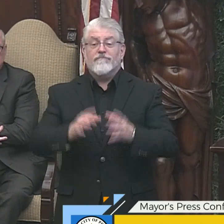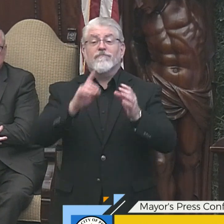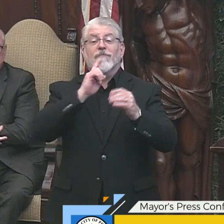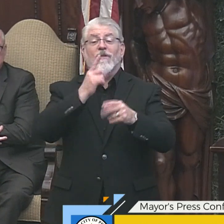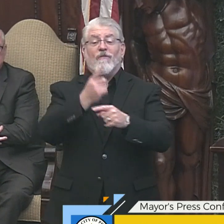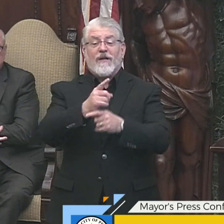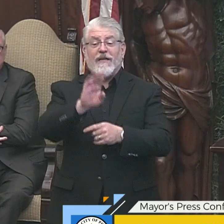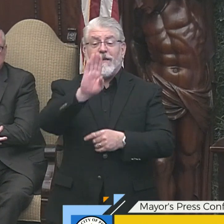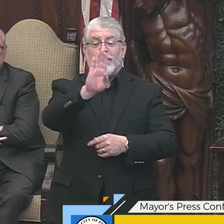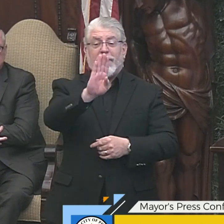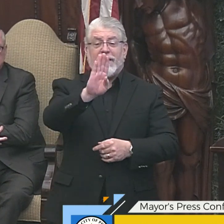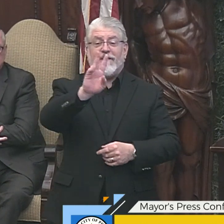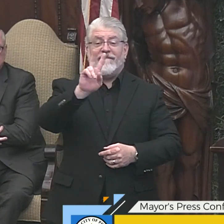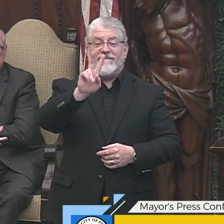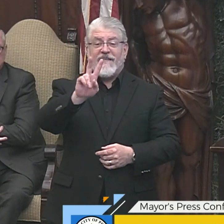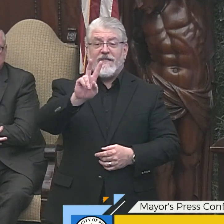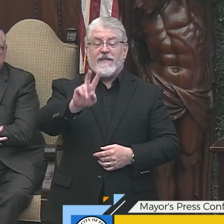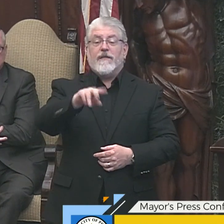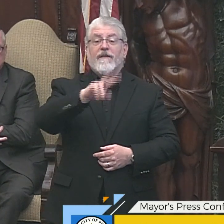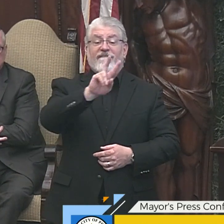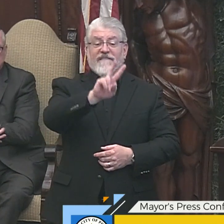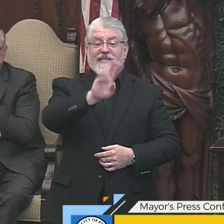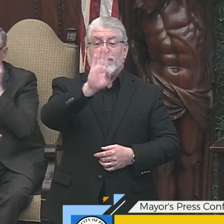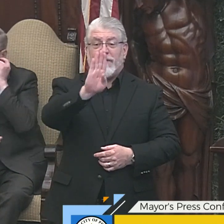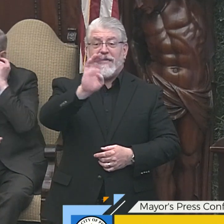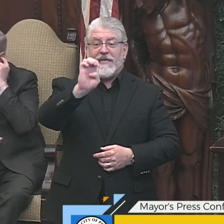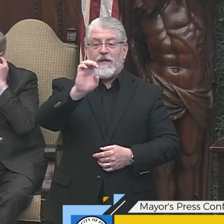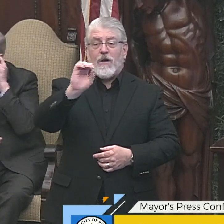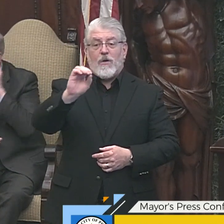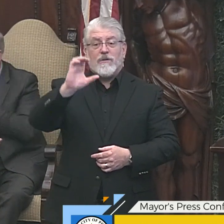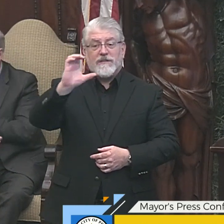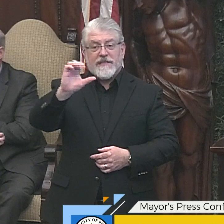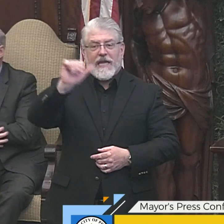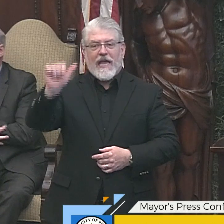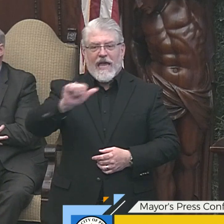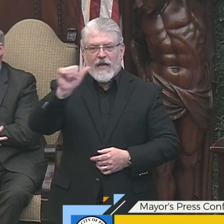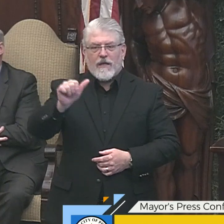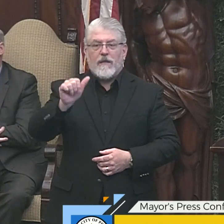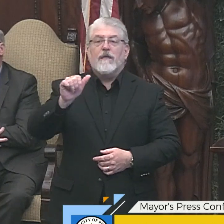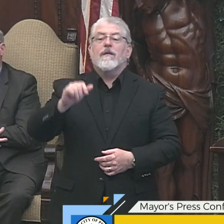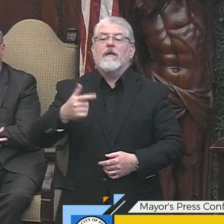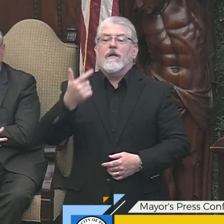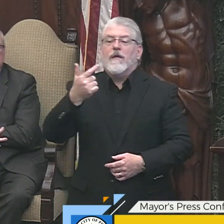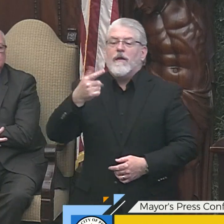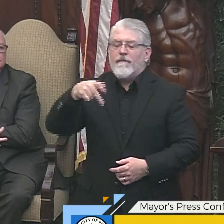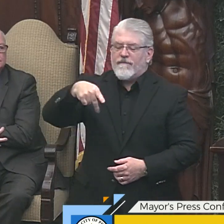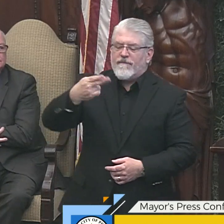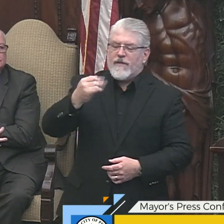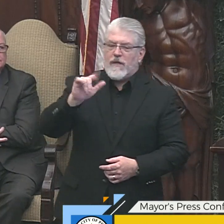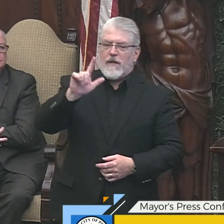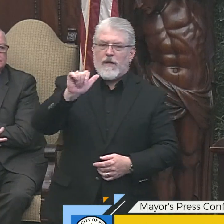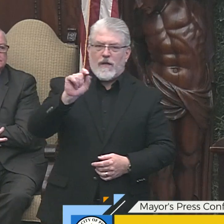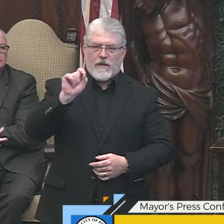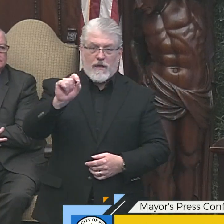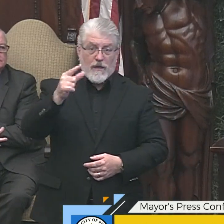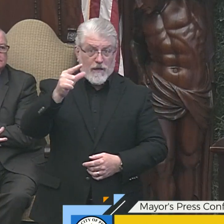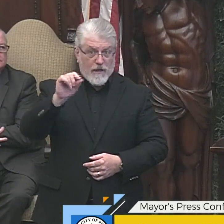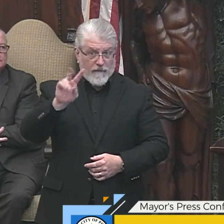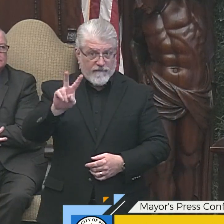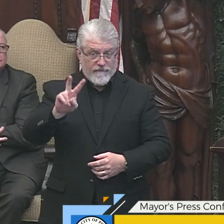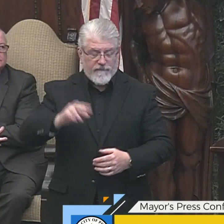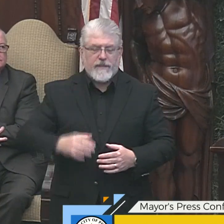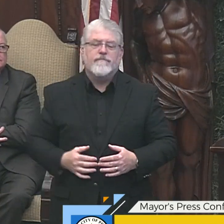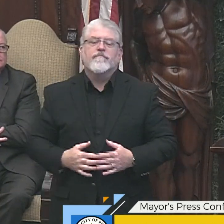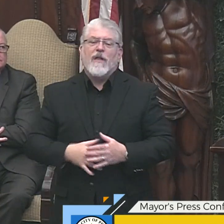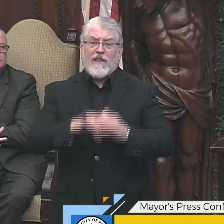vbeoc@phila.gov. And remember that if anyone sees someone in violation of these restrictions, they should call 311. And complaints will be referred